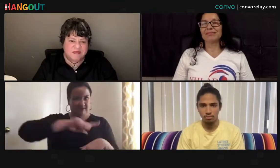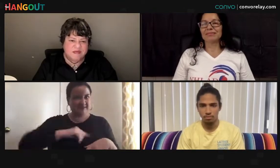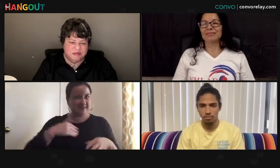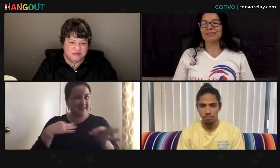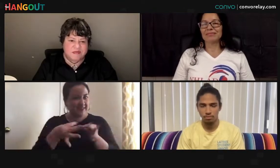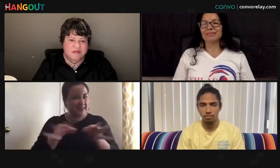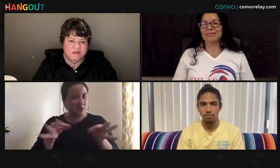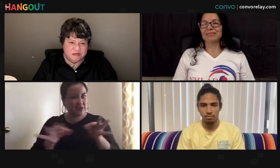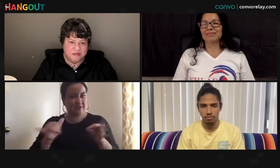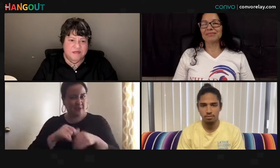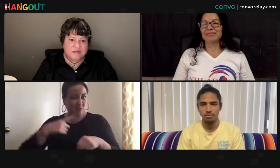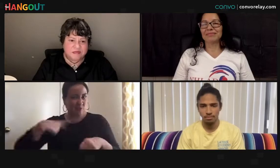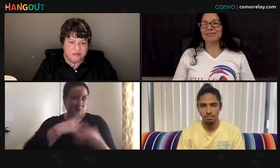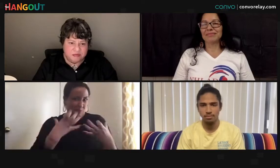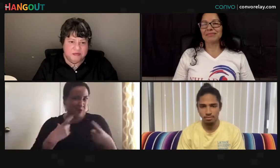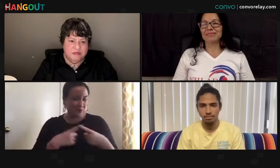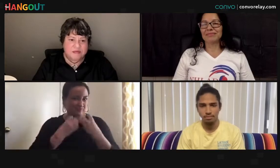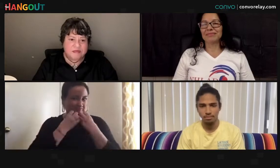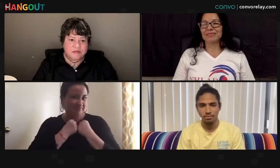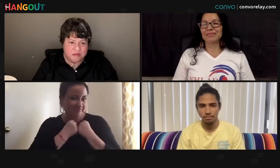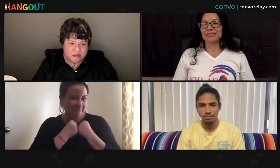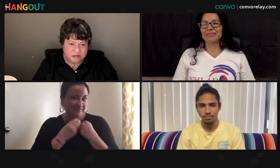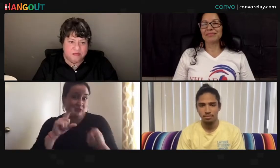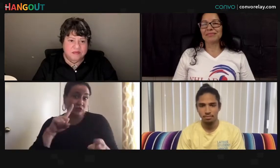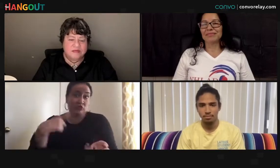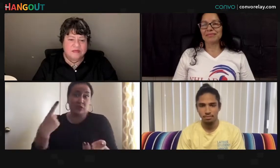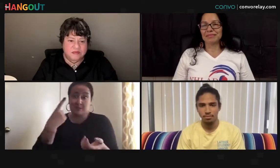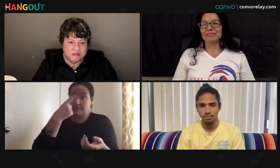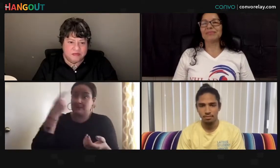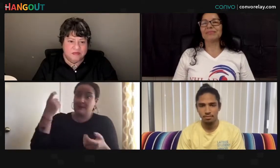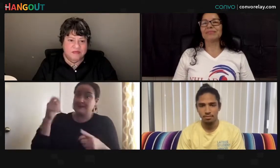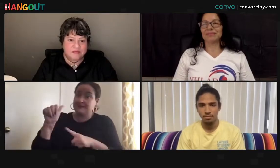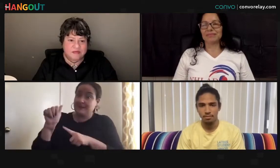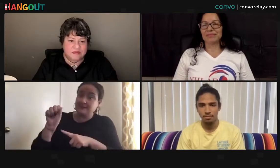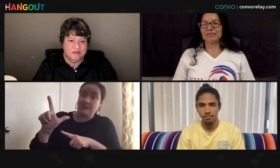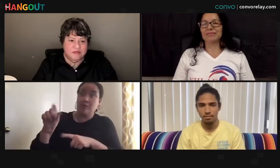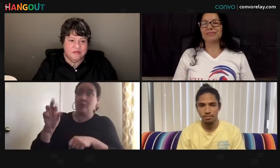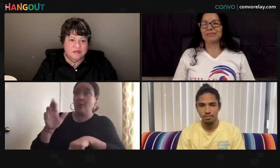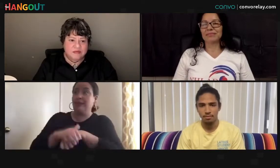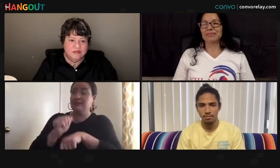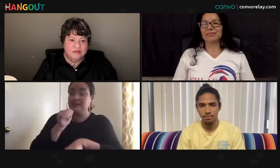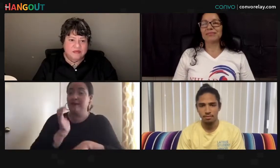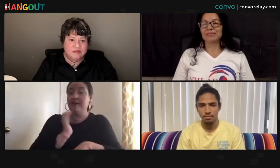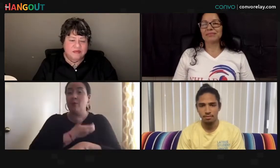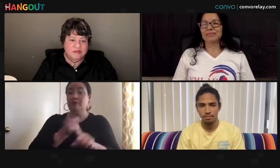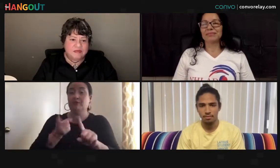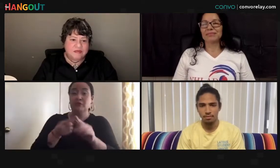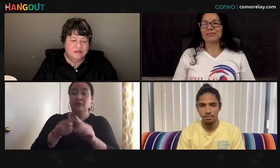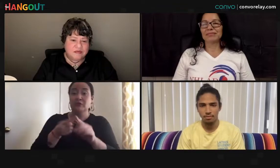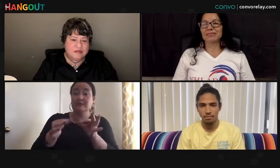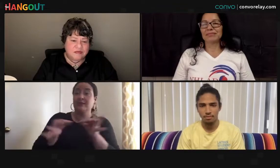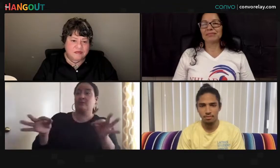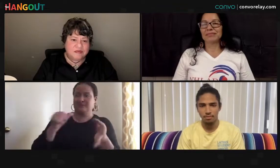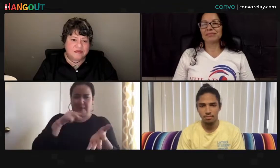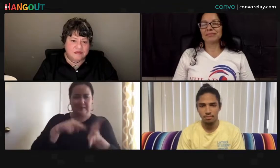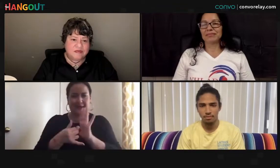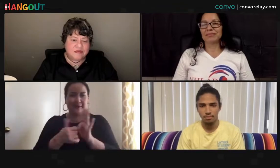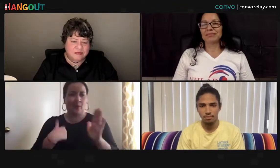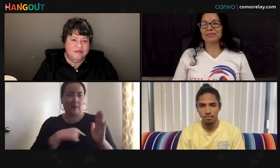English. A lot of us have different languages that we want to preserve. And just because American Sign Language or English is not our first